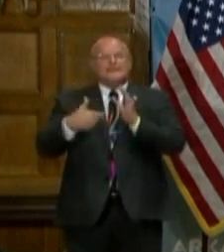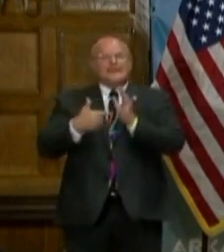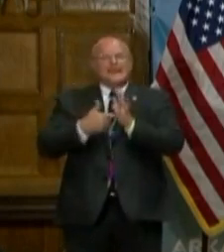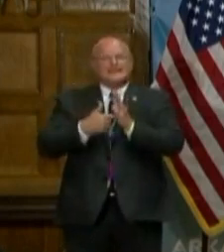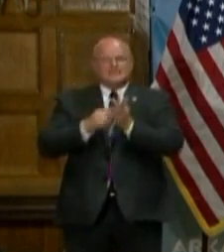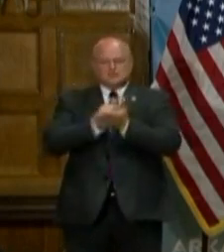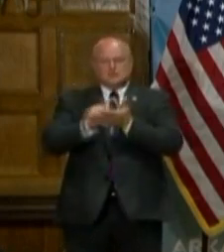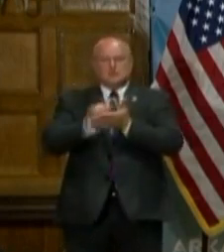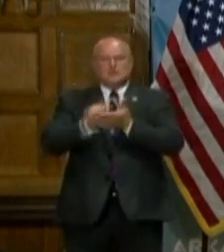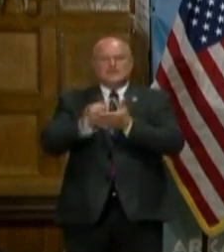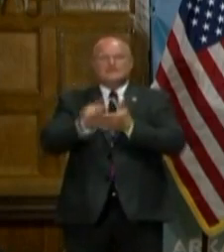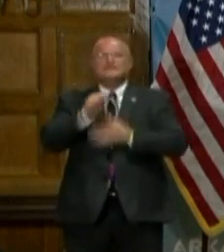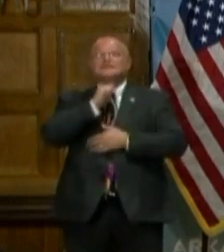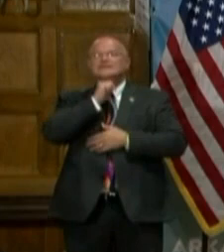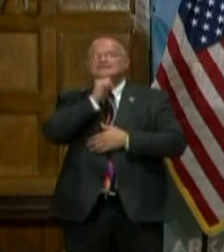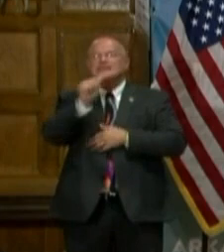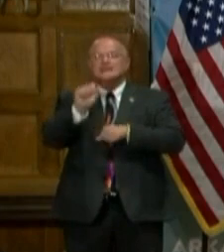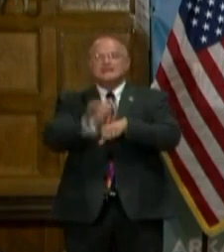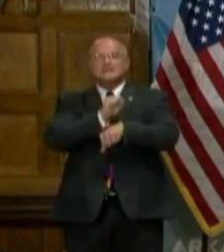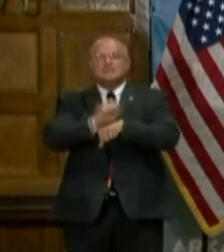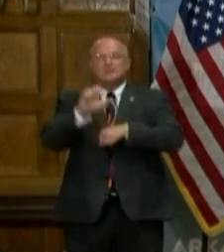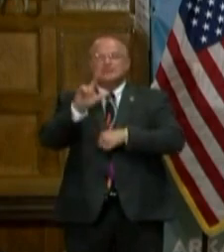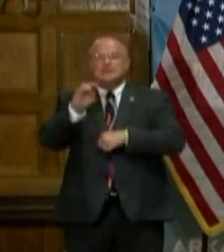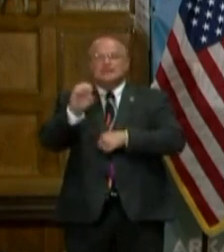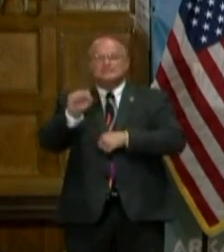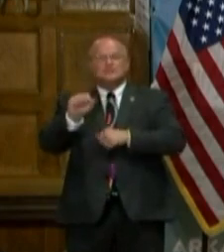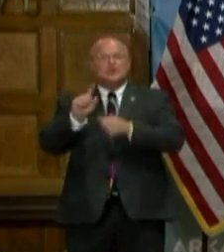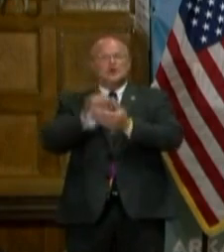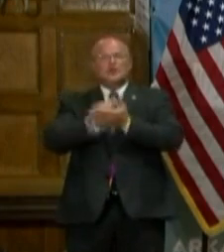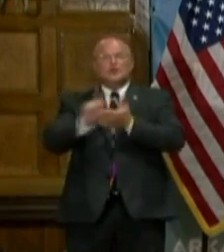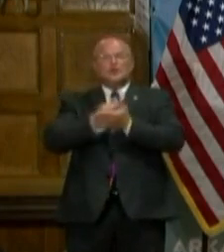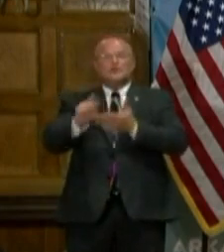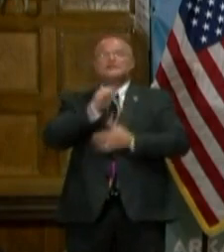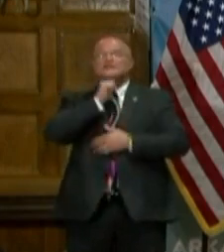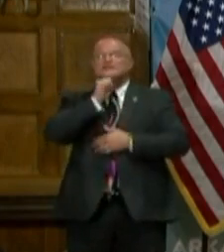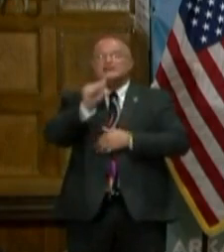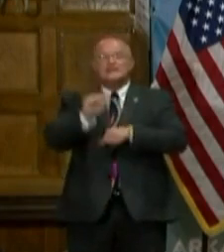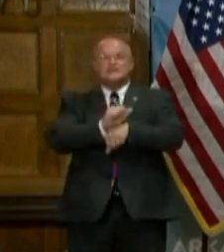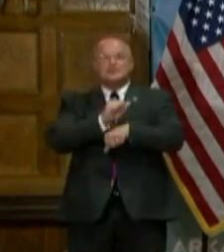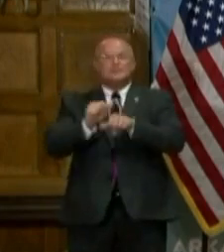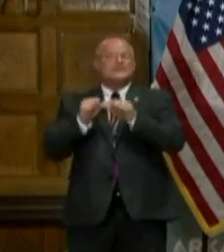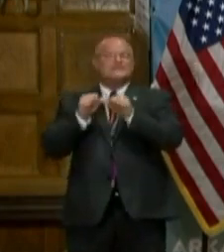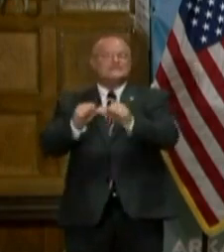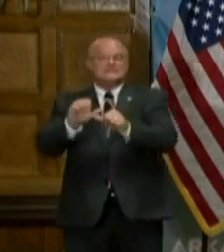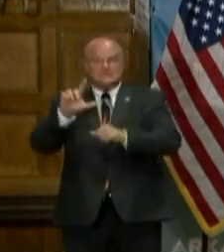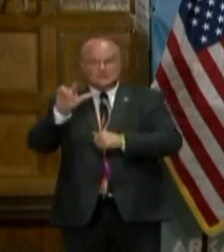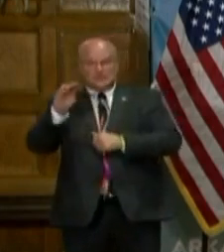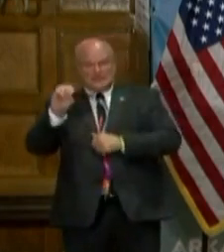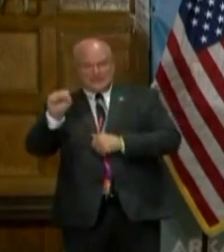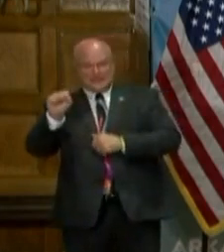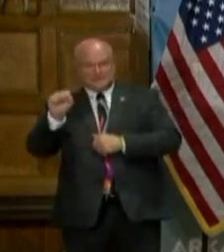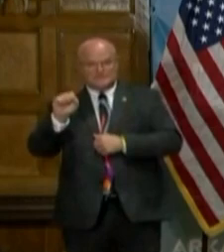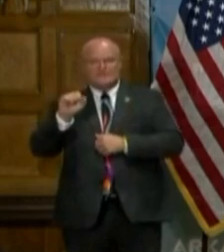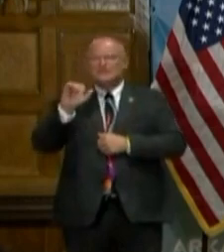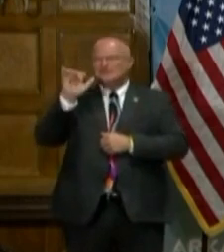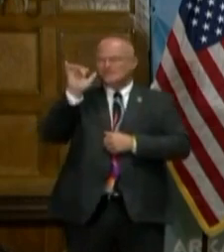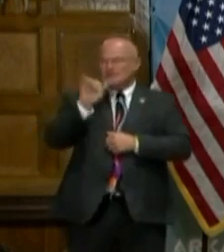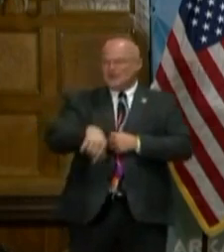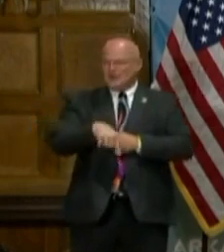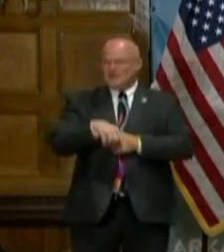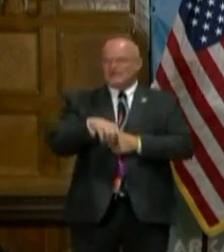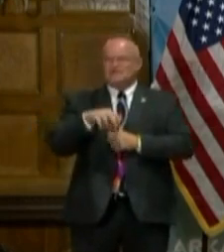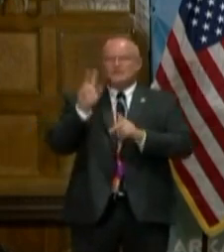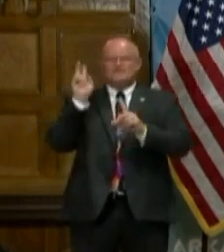the weekly unemployment claims, the weekly unemployment continued claims. So these are the ones that